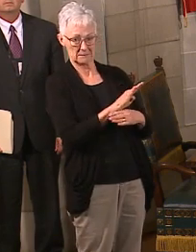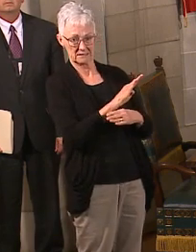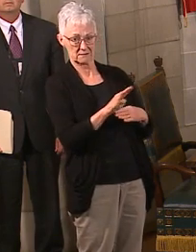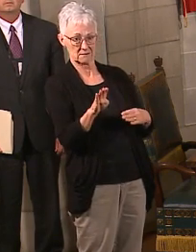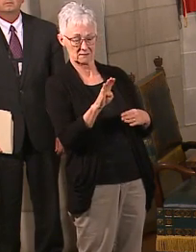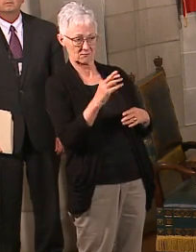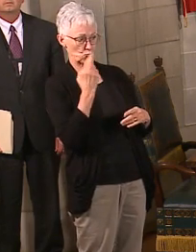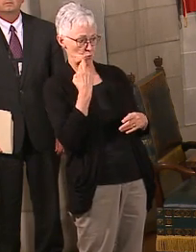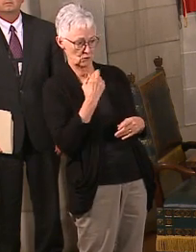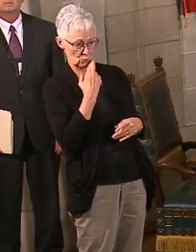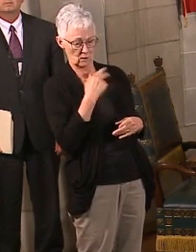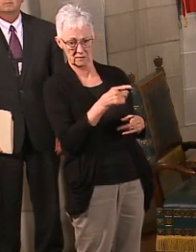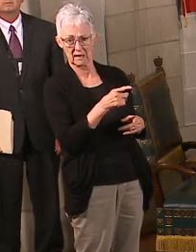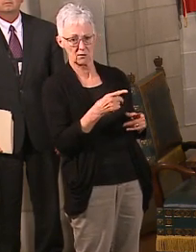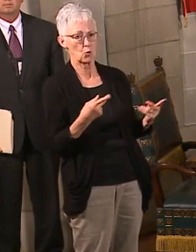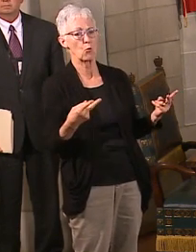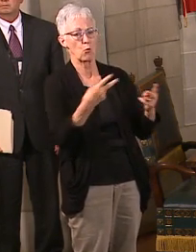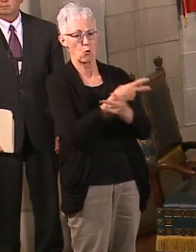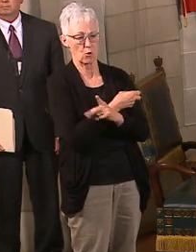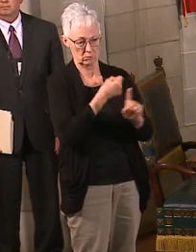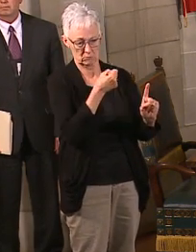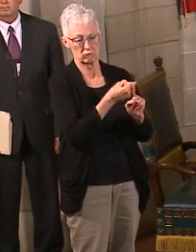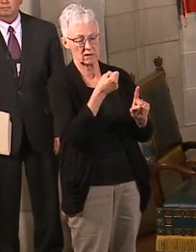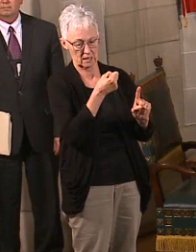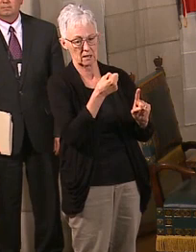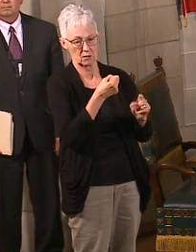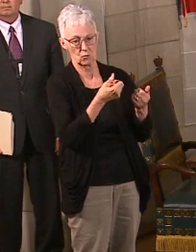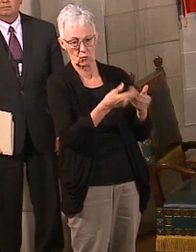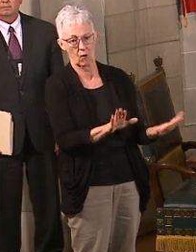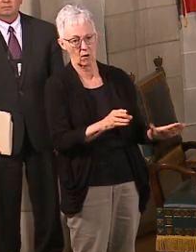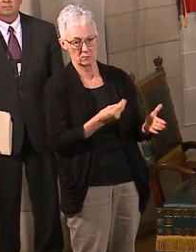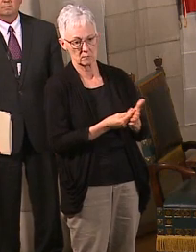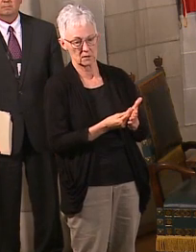out there we refer you to,